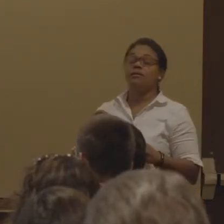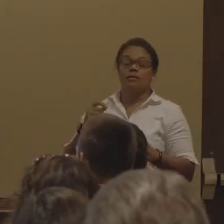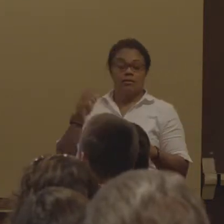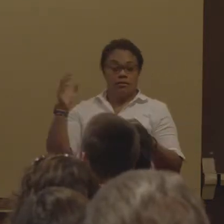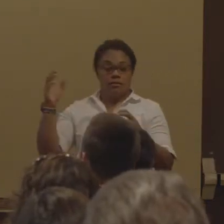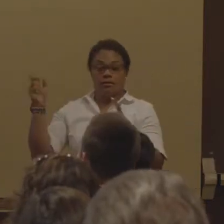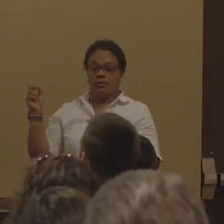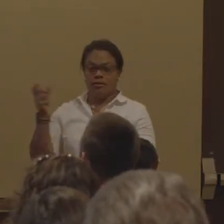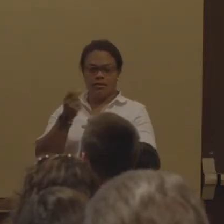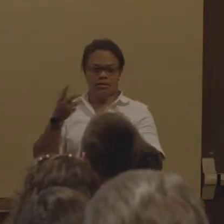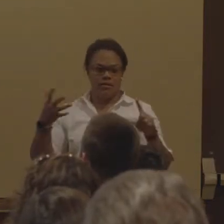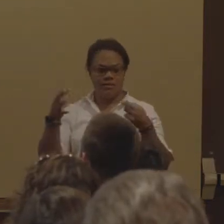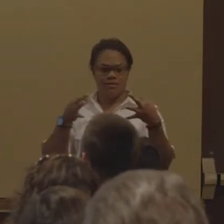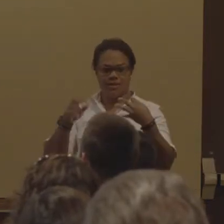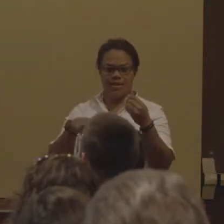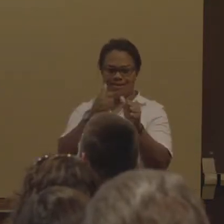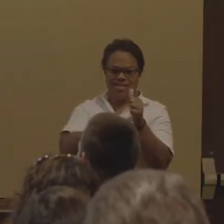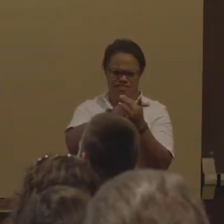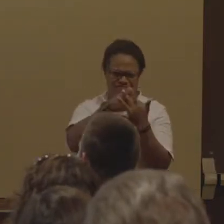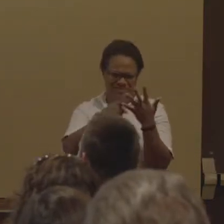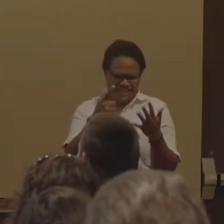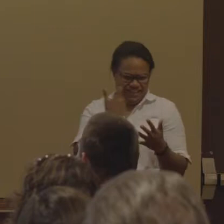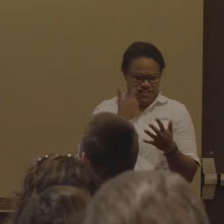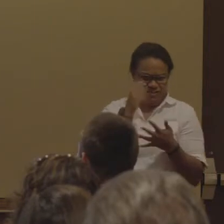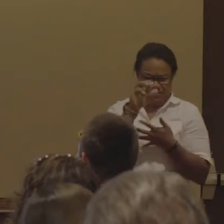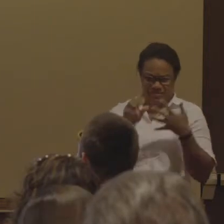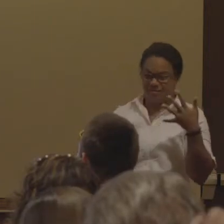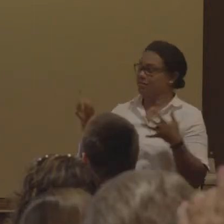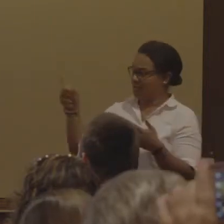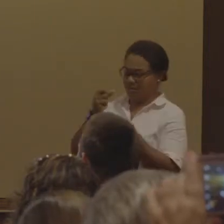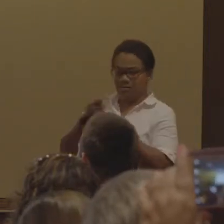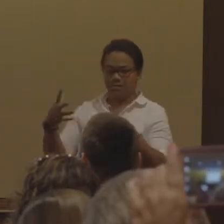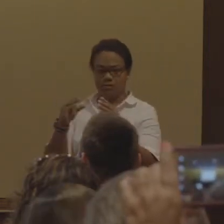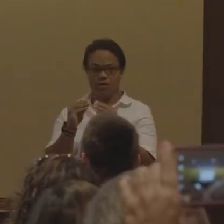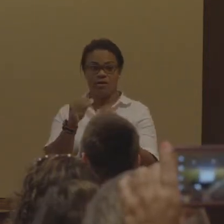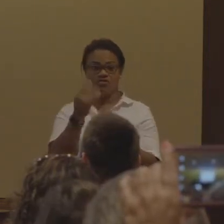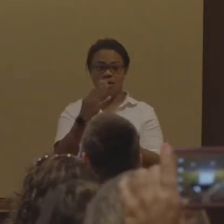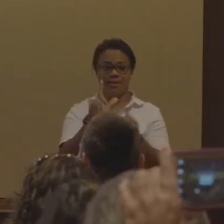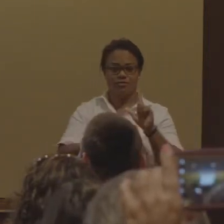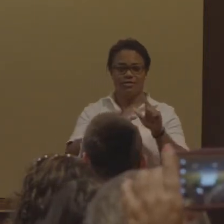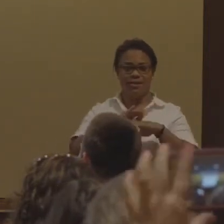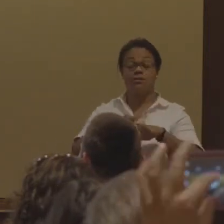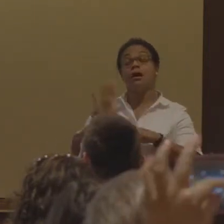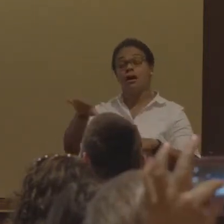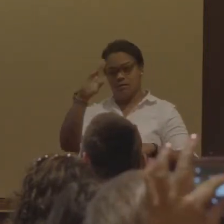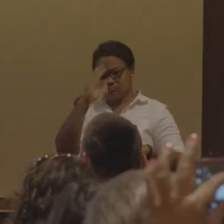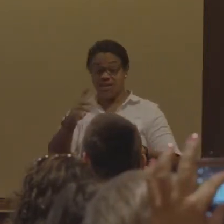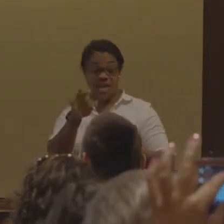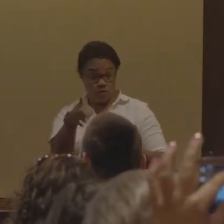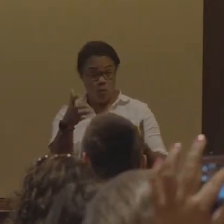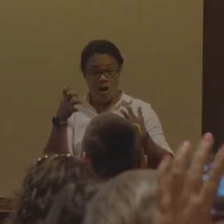So this describes a little bit more of each of those 5 areas, the job exploration counseling. And by the way, anybody that wants a copy